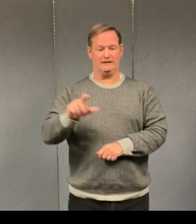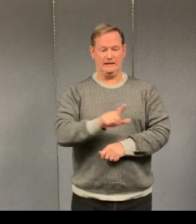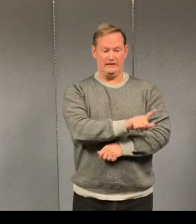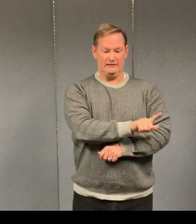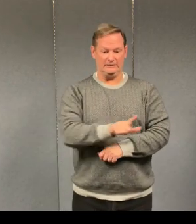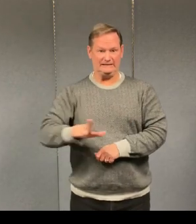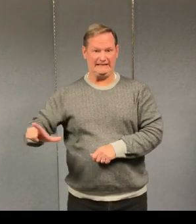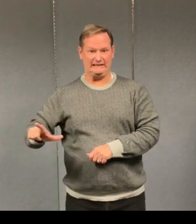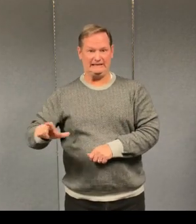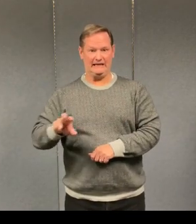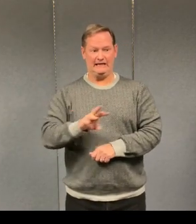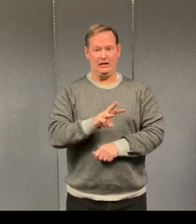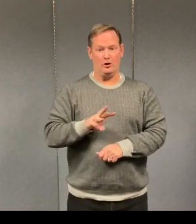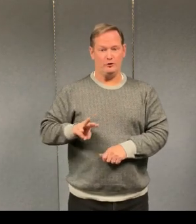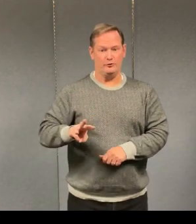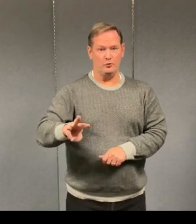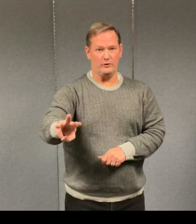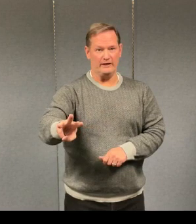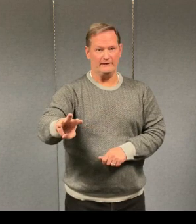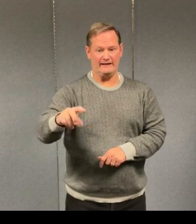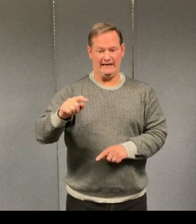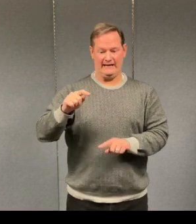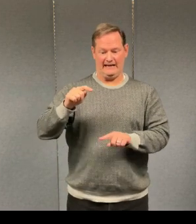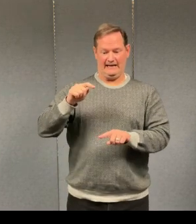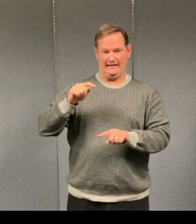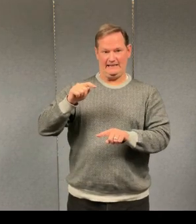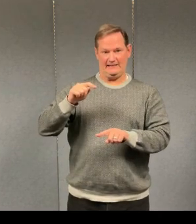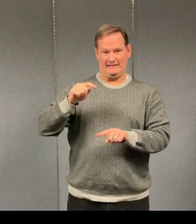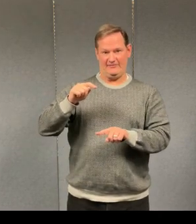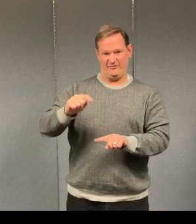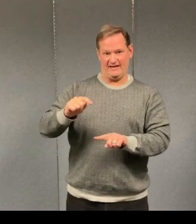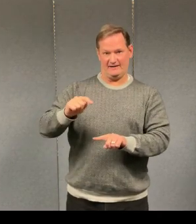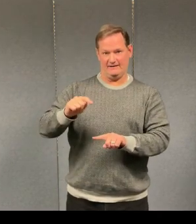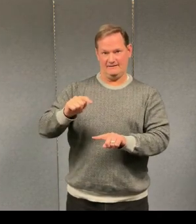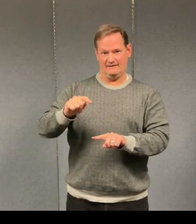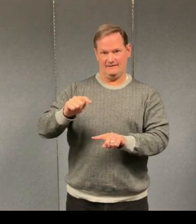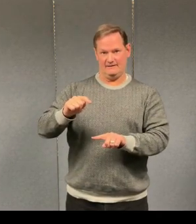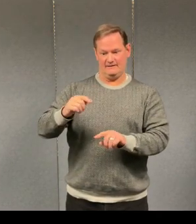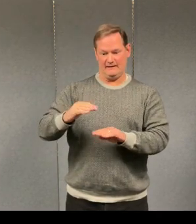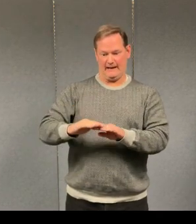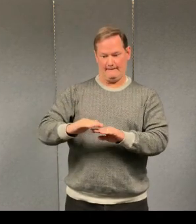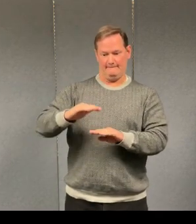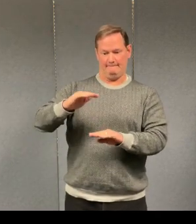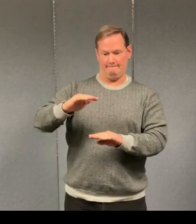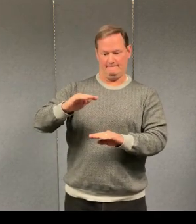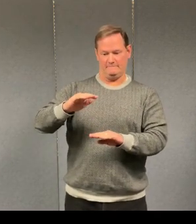Mr. Jones wants the floor to be. Let's make the cement floor 3 inches